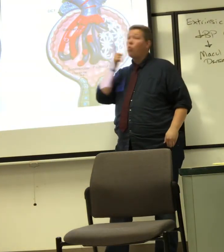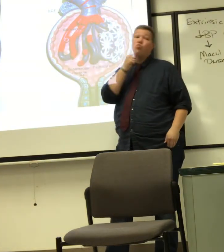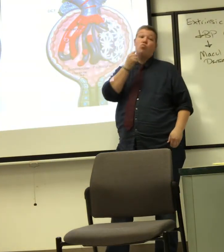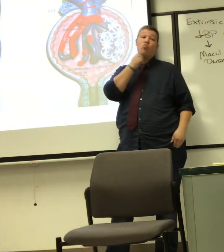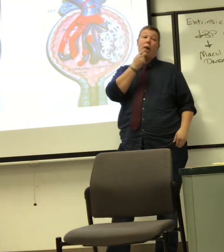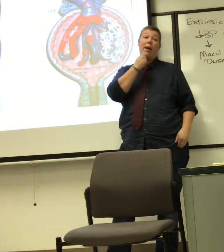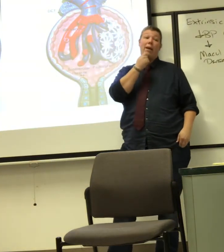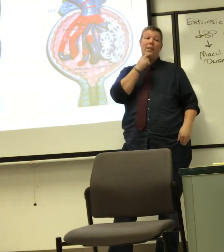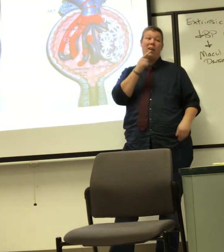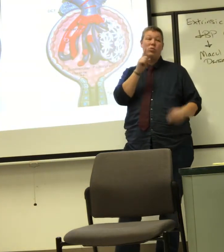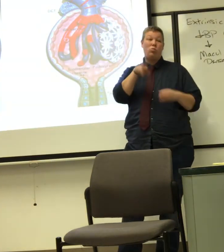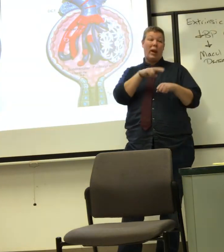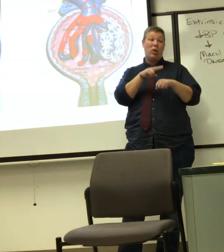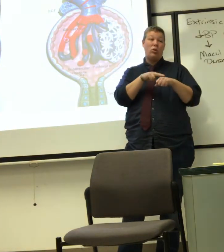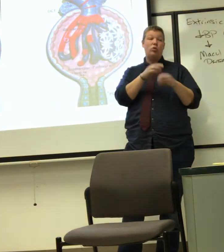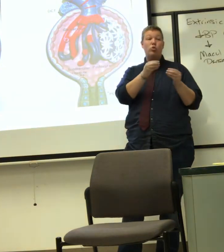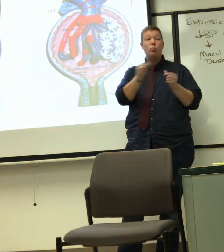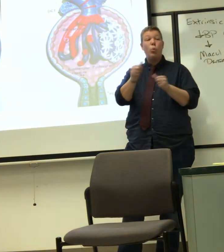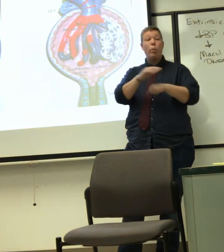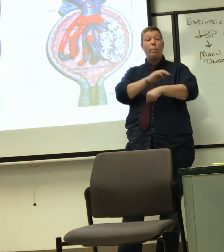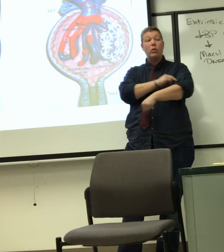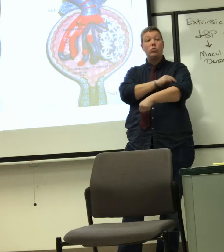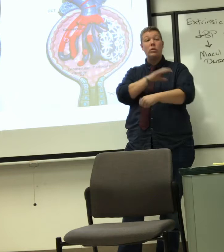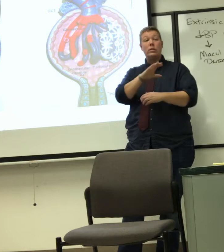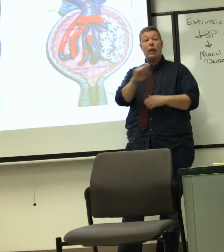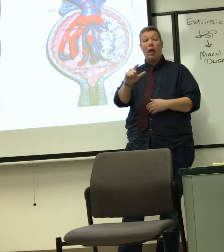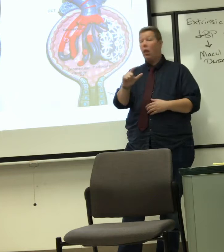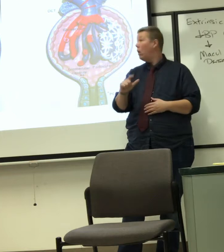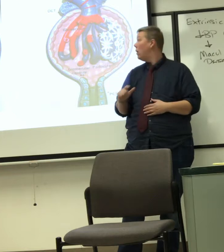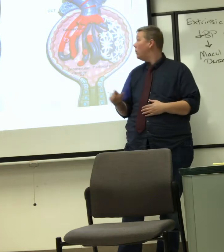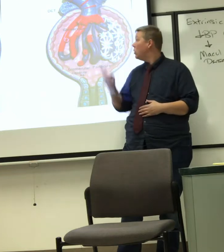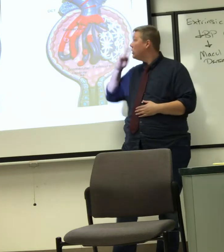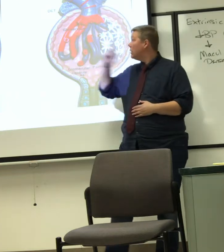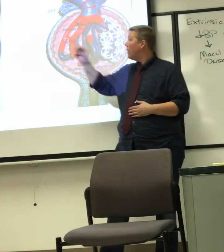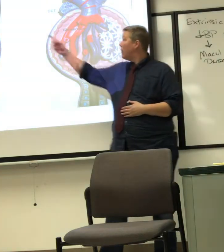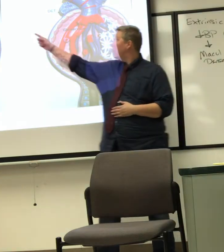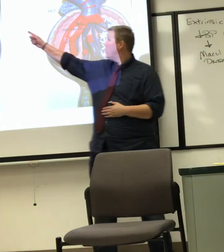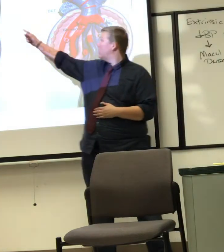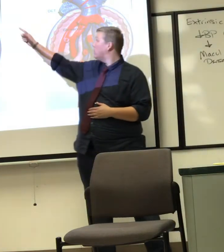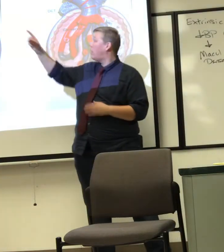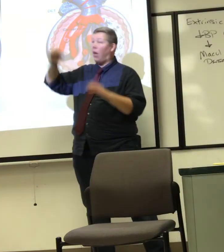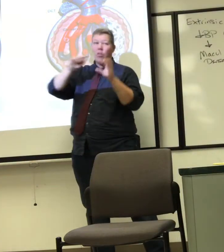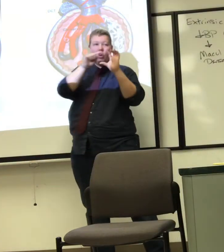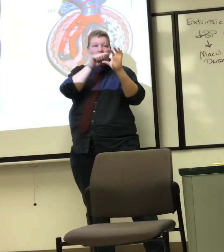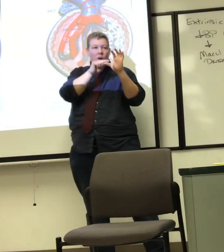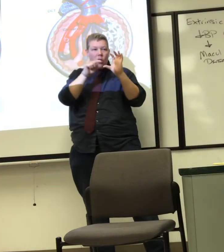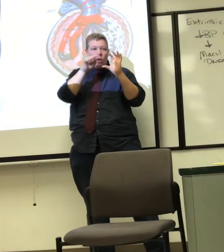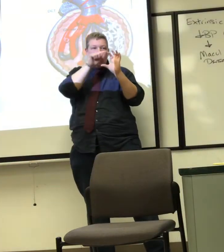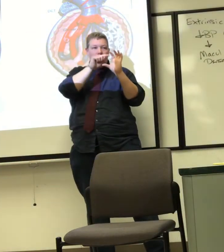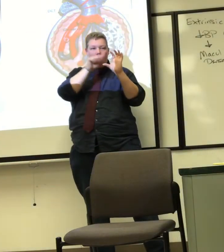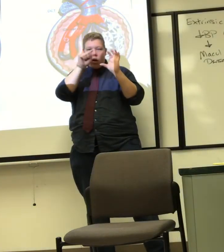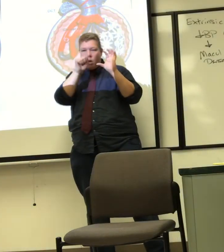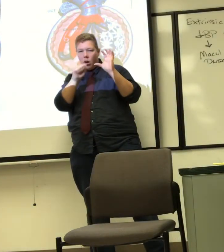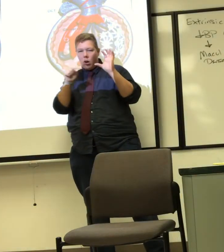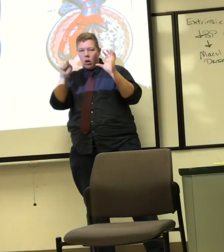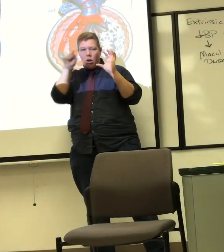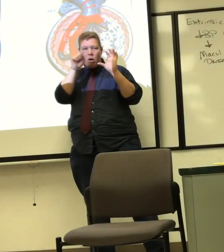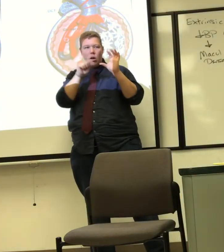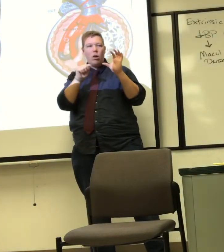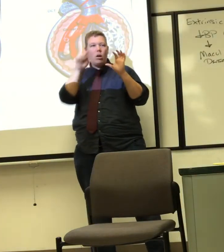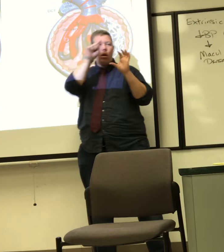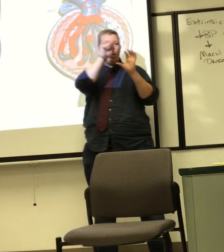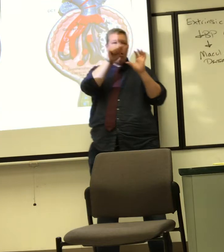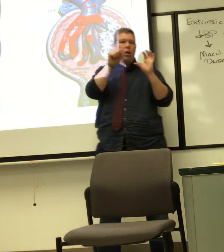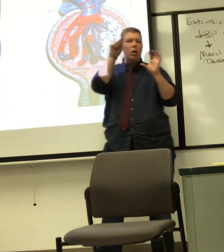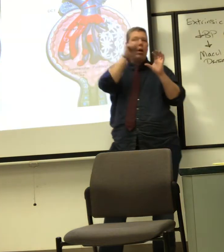smooth muscle cell. But you see all those other cells that are polygonal shaped? Those are the JG cells. Those are